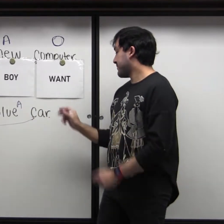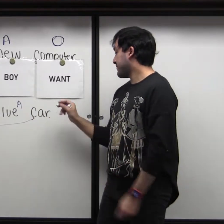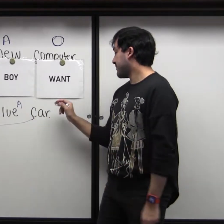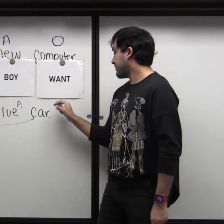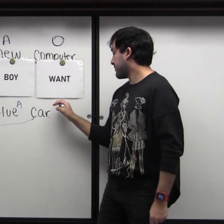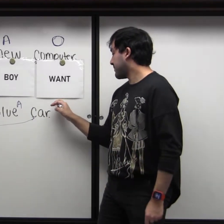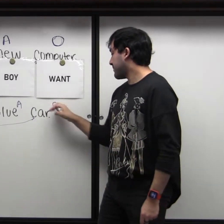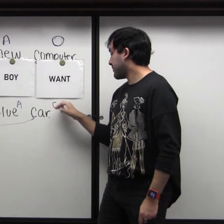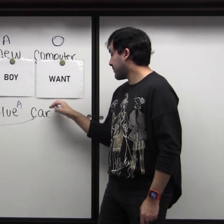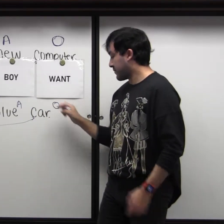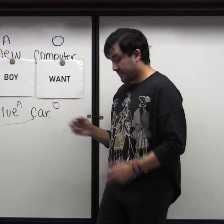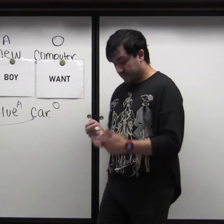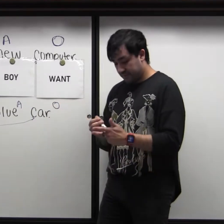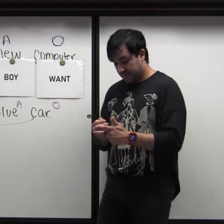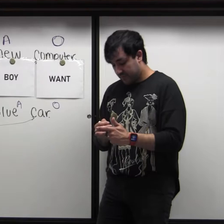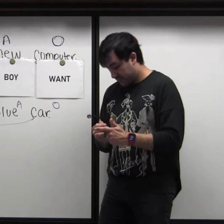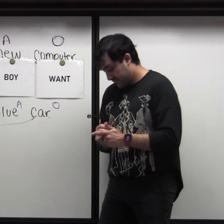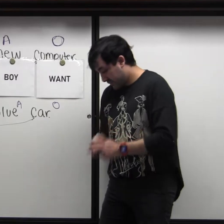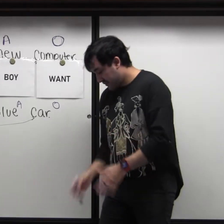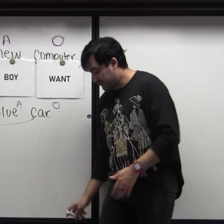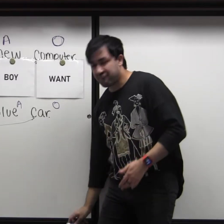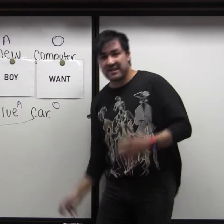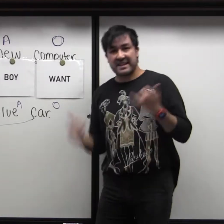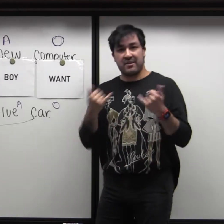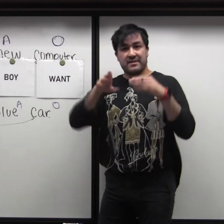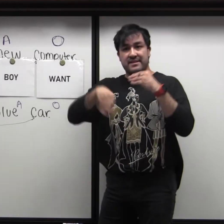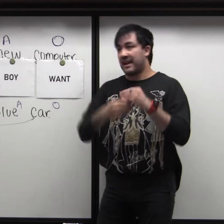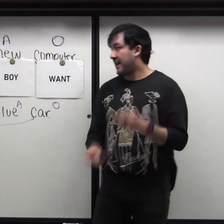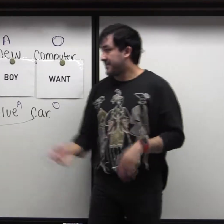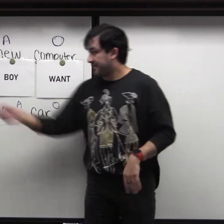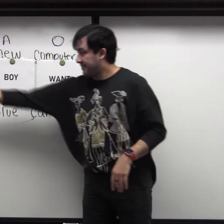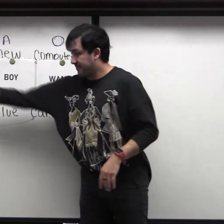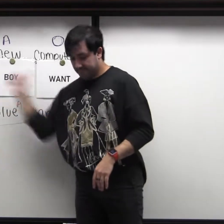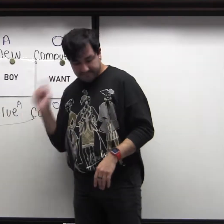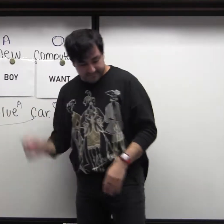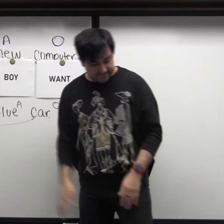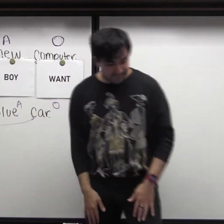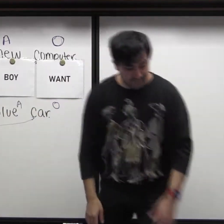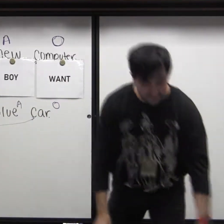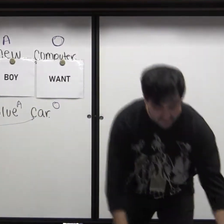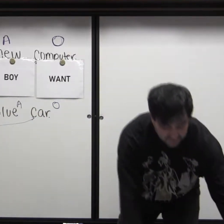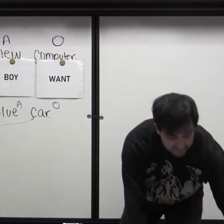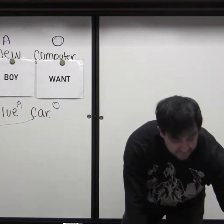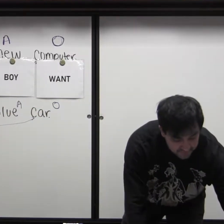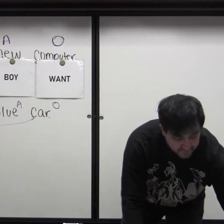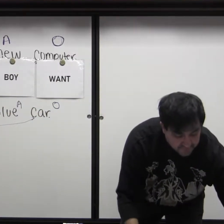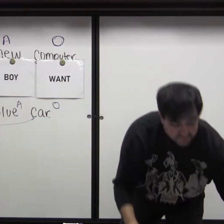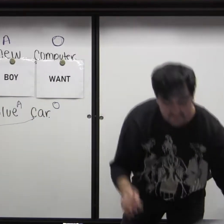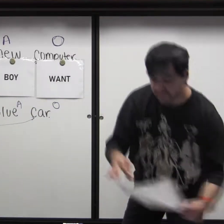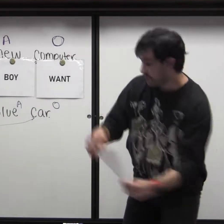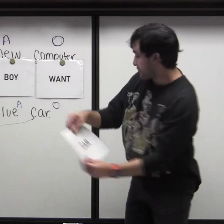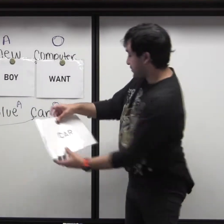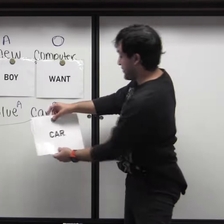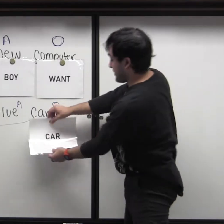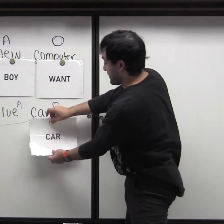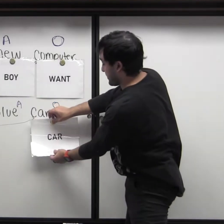which is car. Let's go ahead and put our O right there. So now let's go ahead and add all of our posters that we're going to need so that